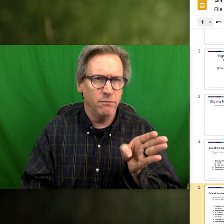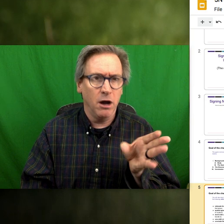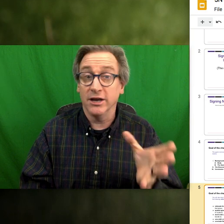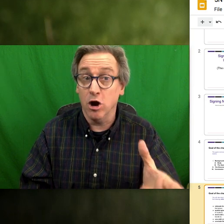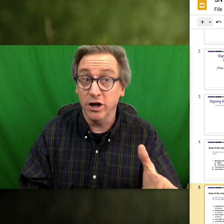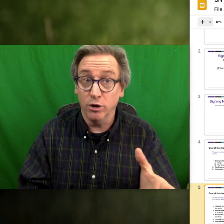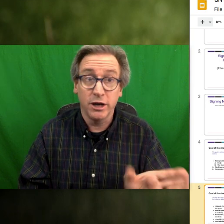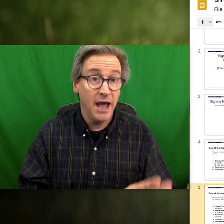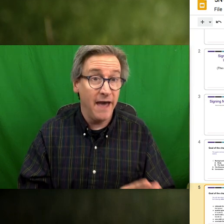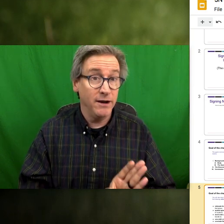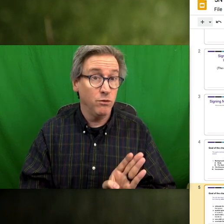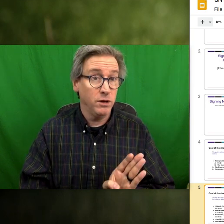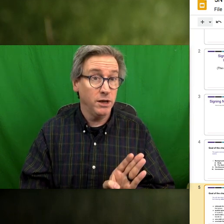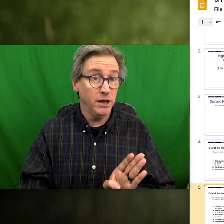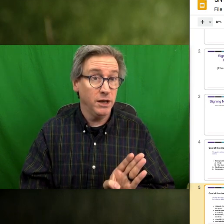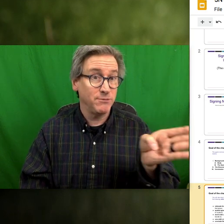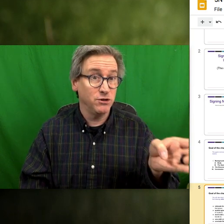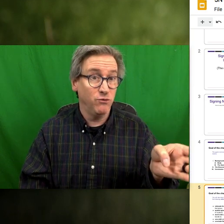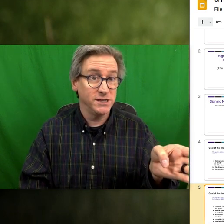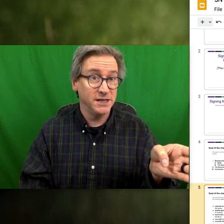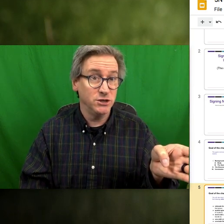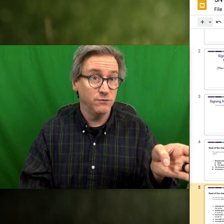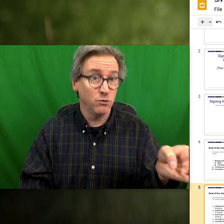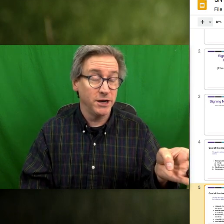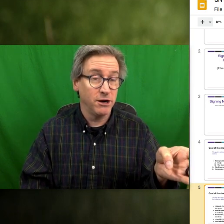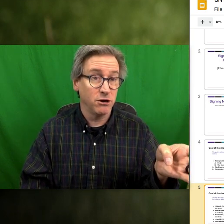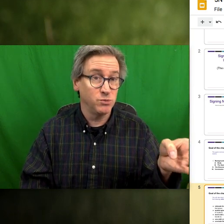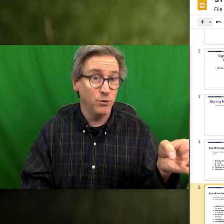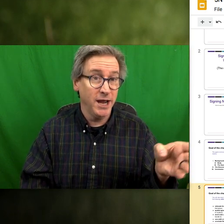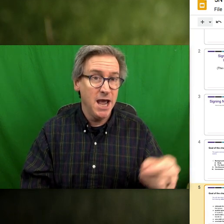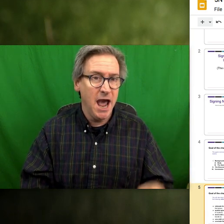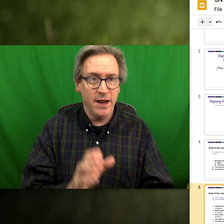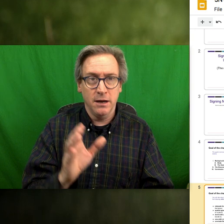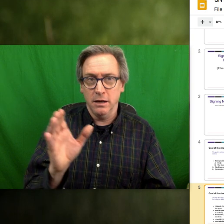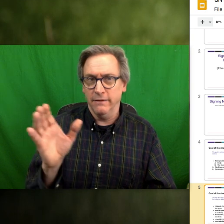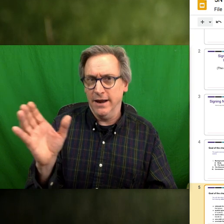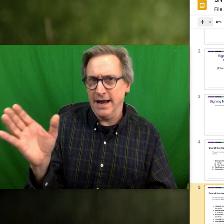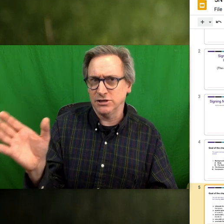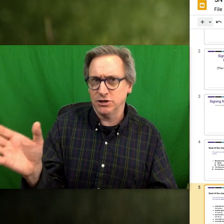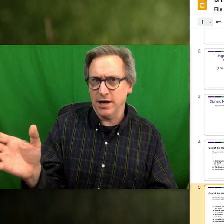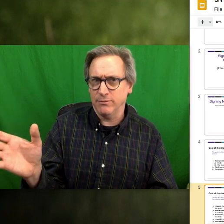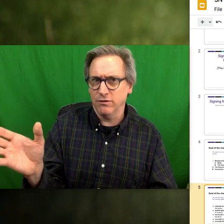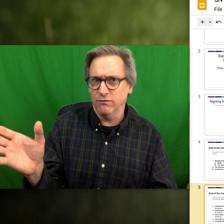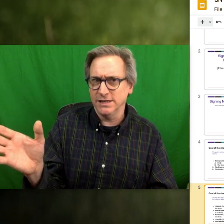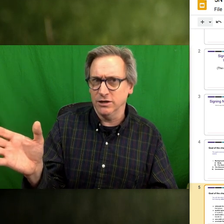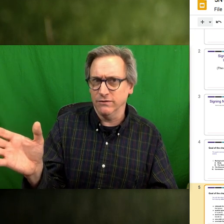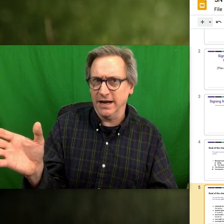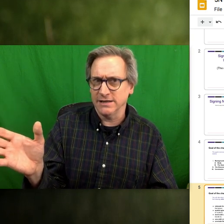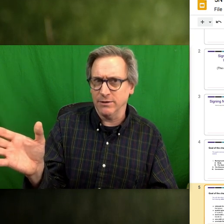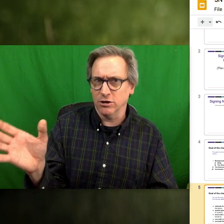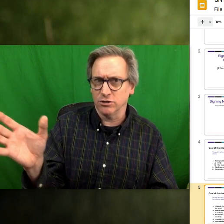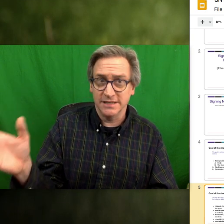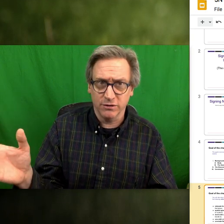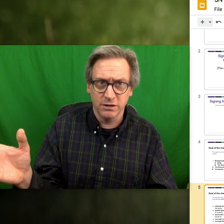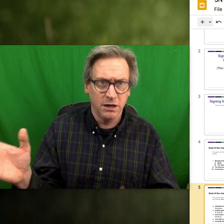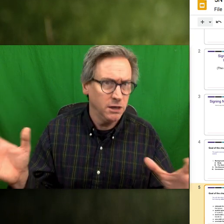the like an audiobook and in one chapter, the voice they do for one character is one way, and then in the next chapter, the voice they do for that same